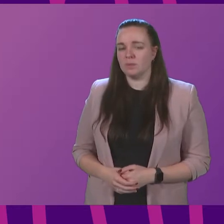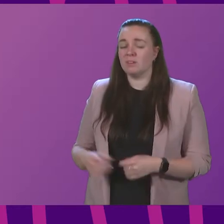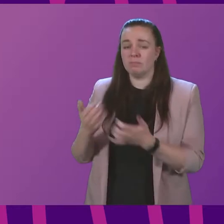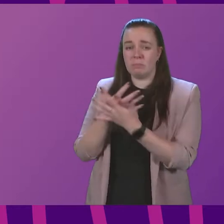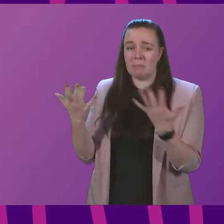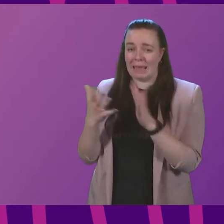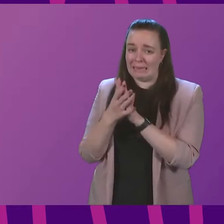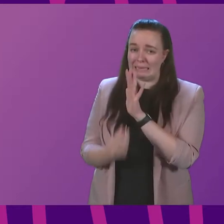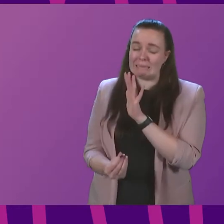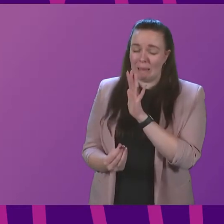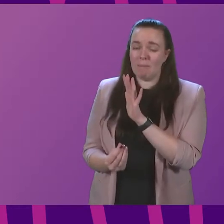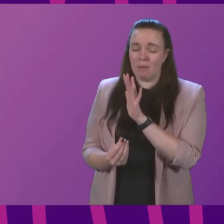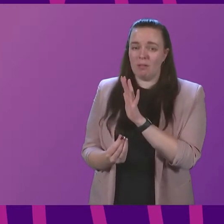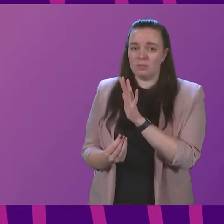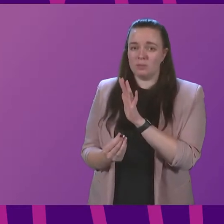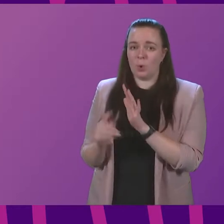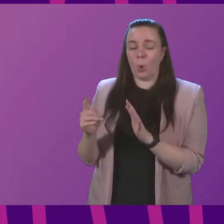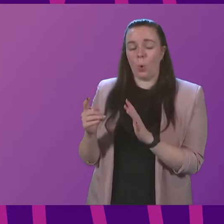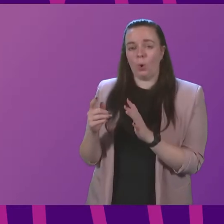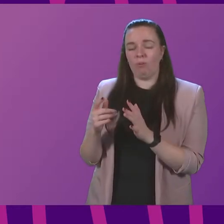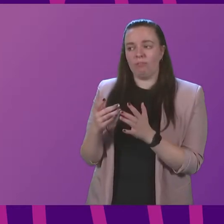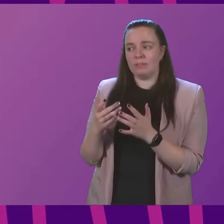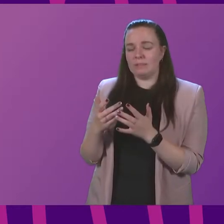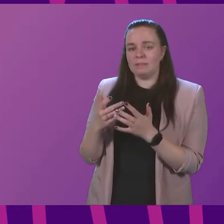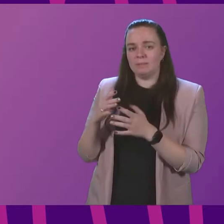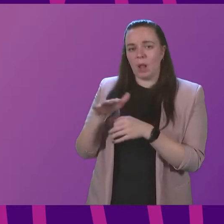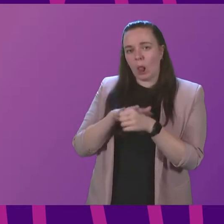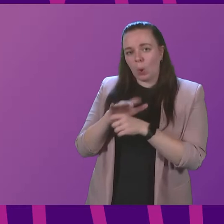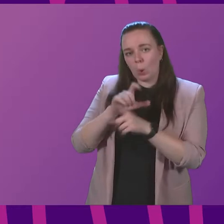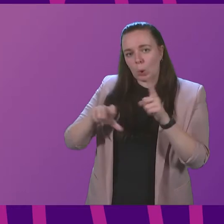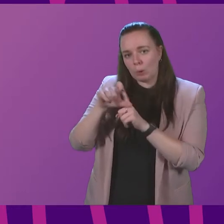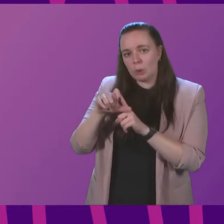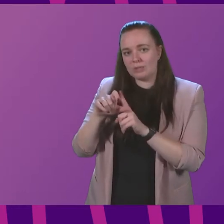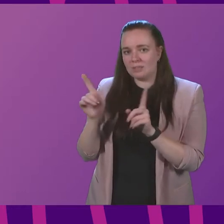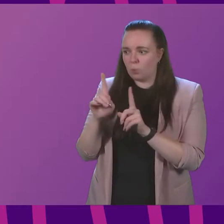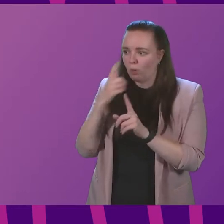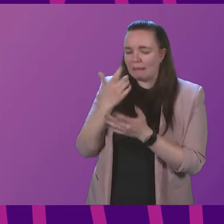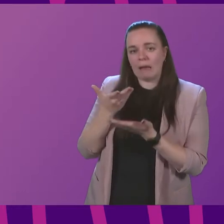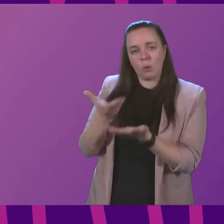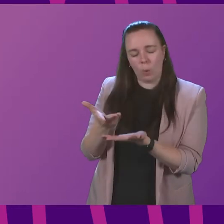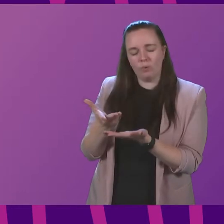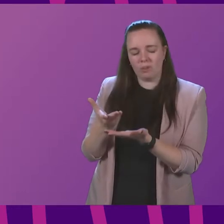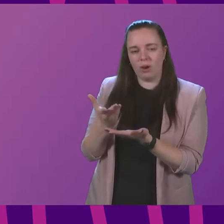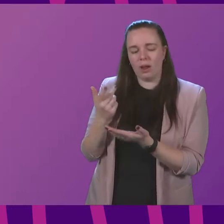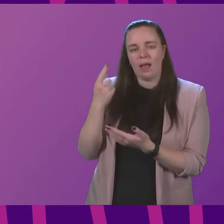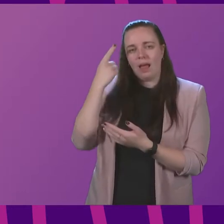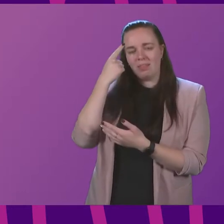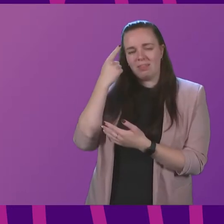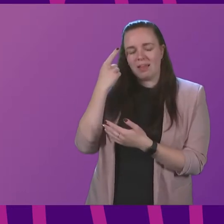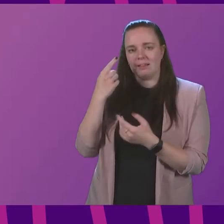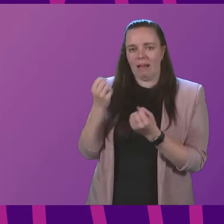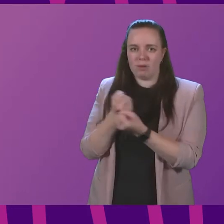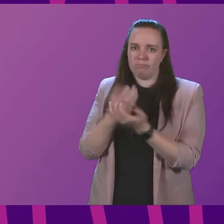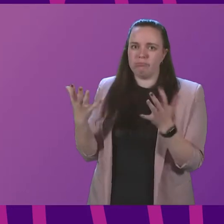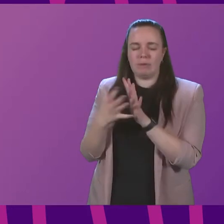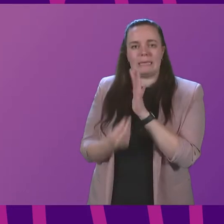examples presiding officer of the ventures that local communities bring forward I think there are a number